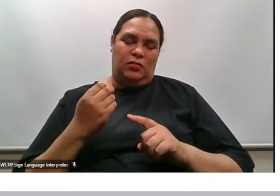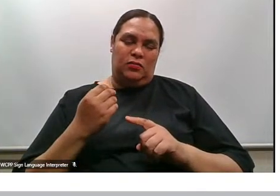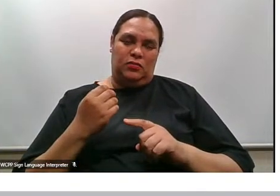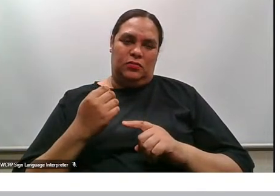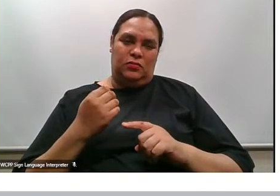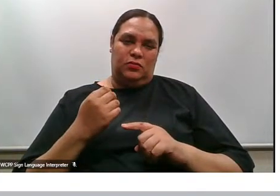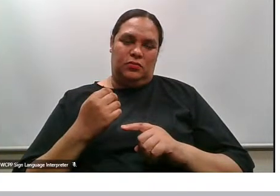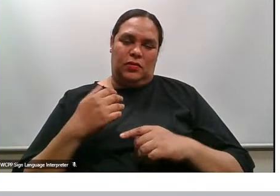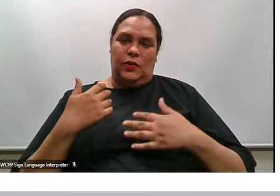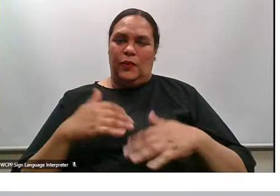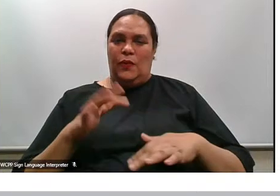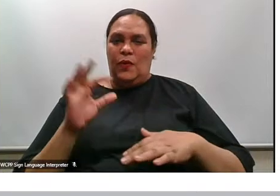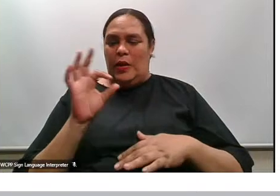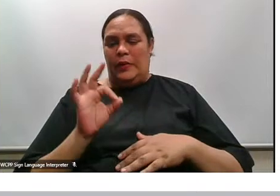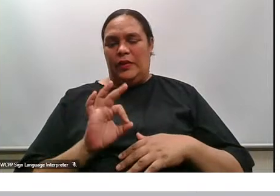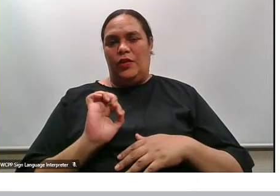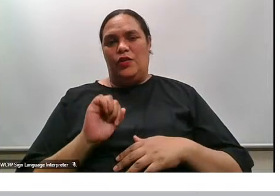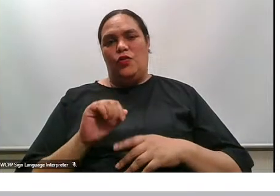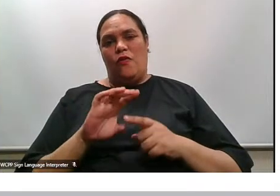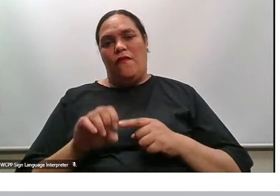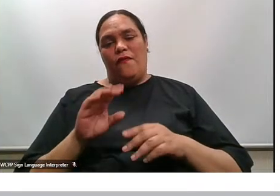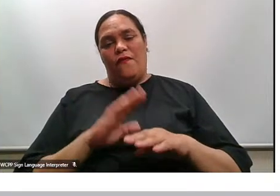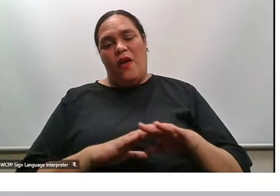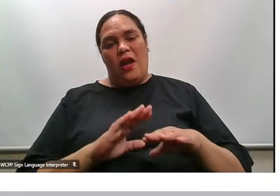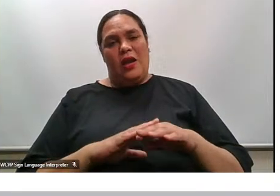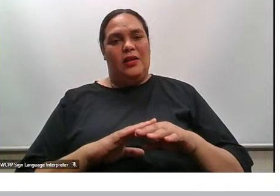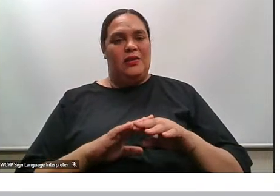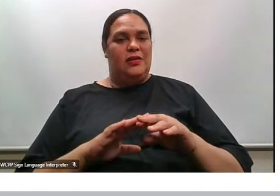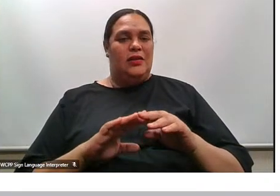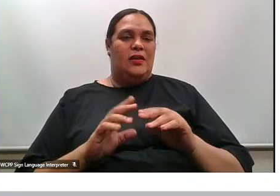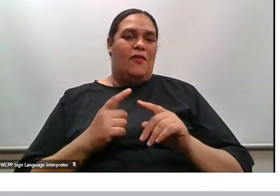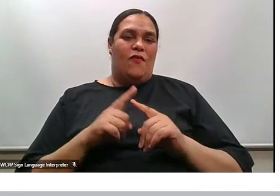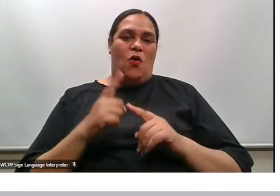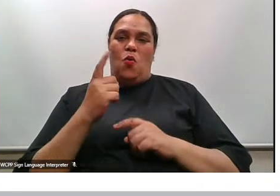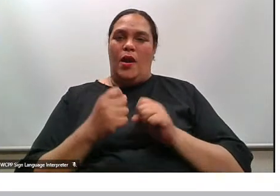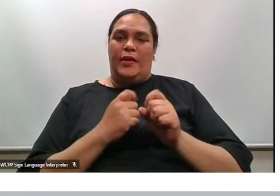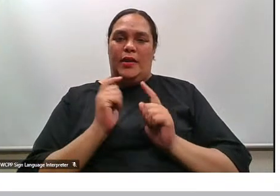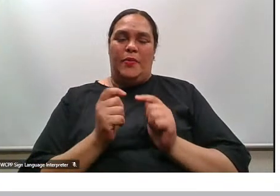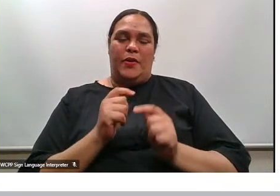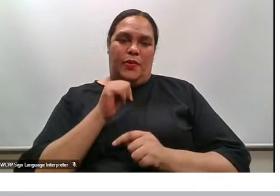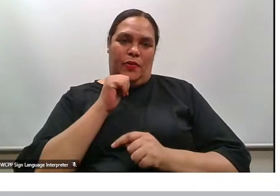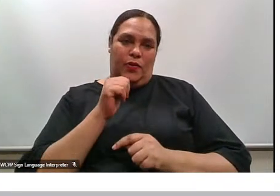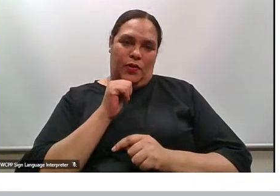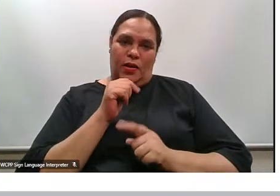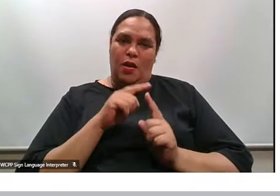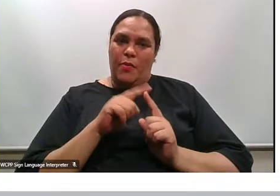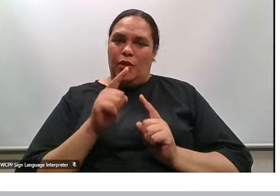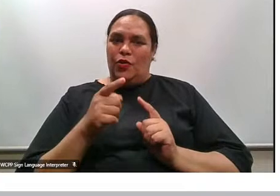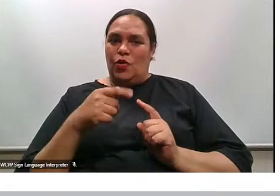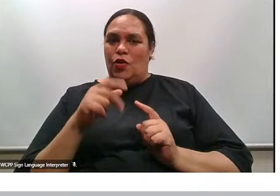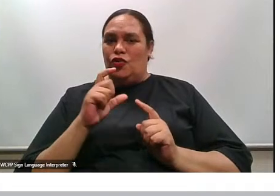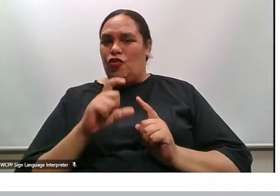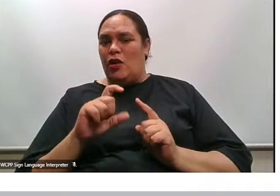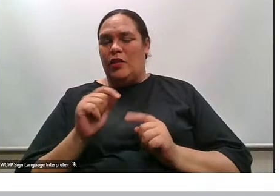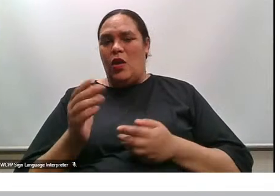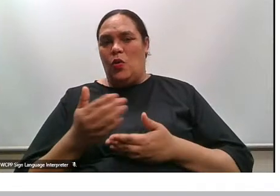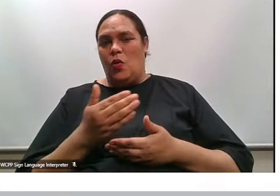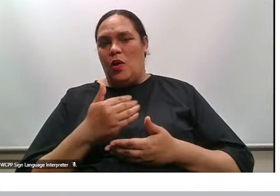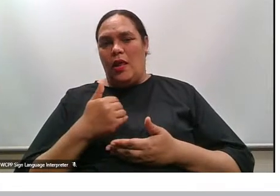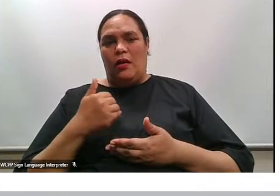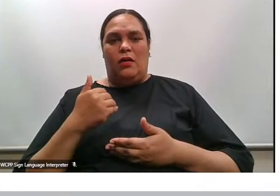quite a significant percentage of your fines have been outstanding for a year. What are your chances of collecting